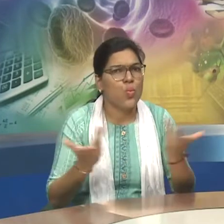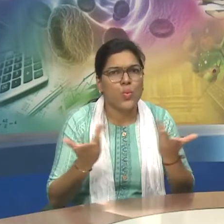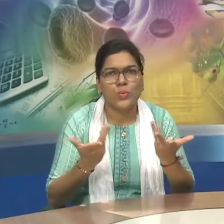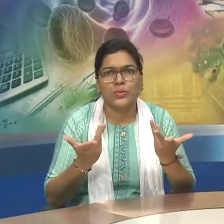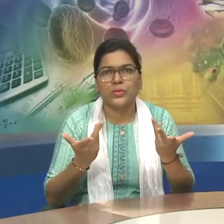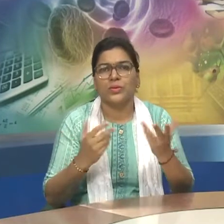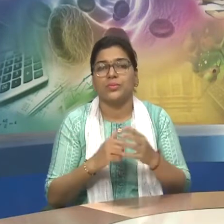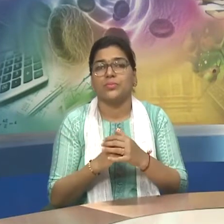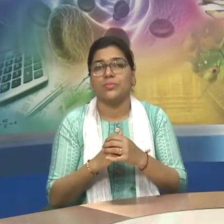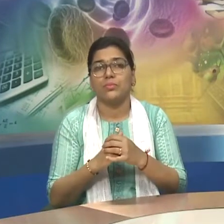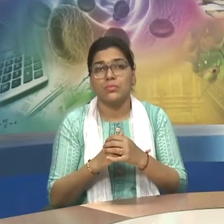Poor children